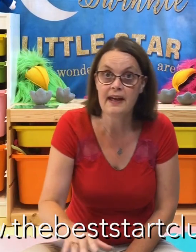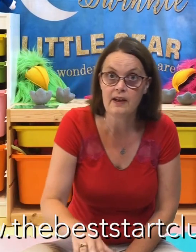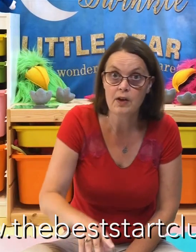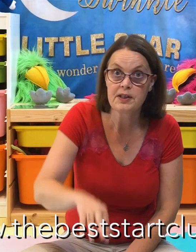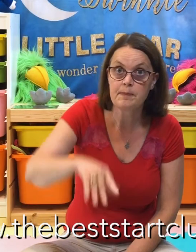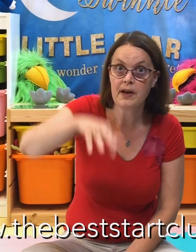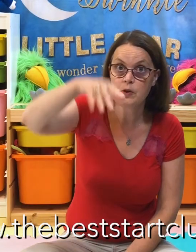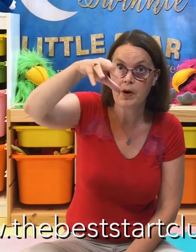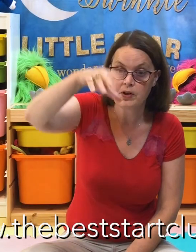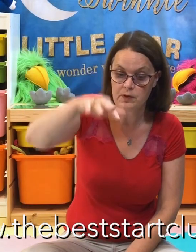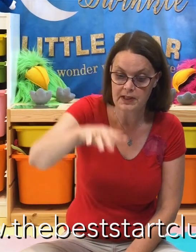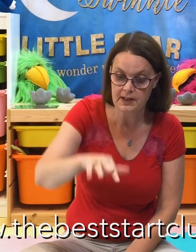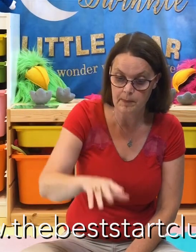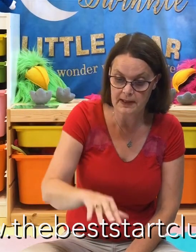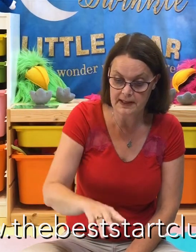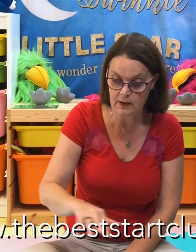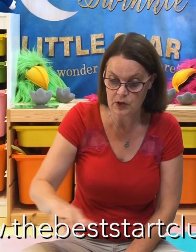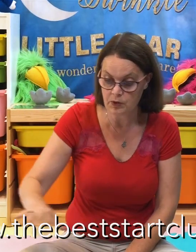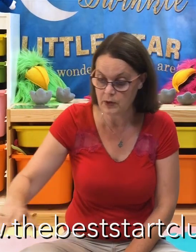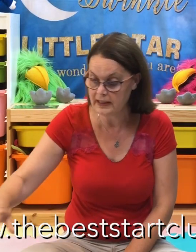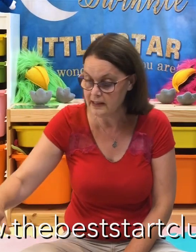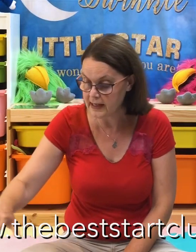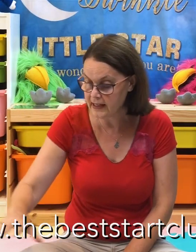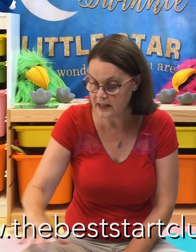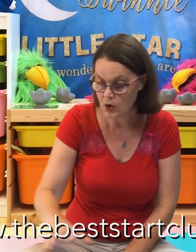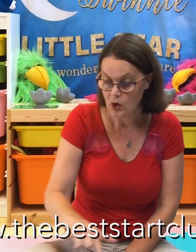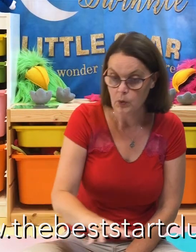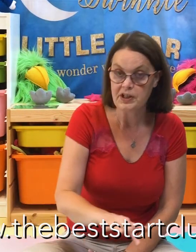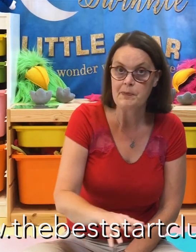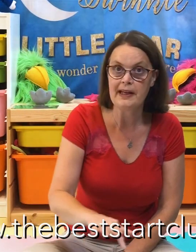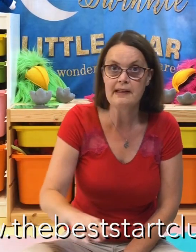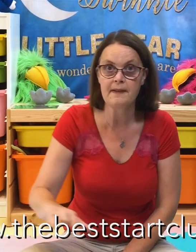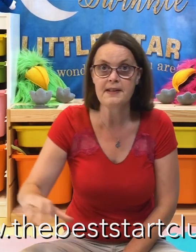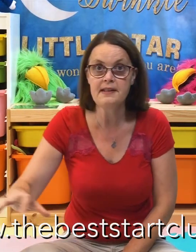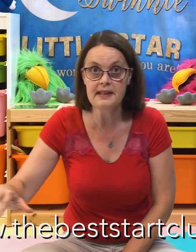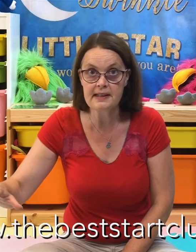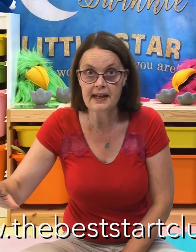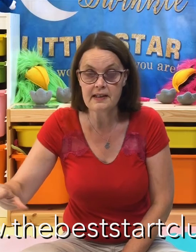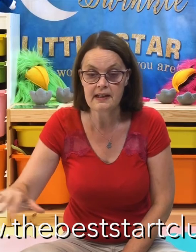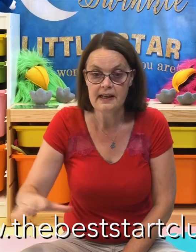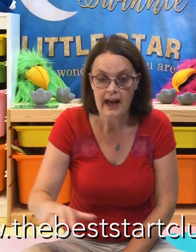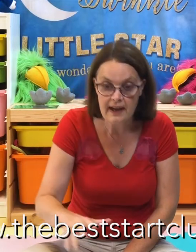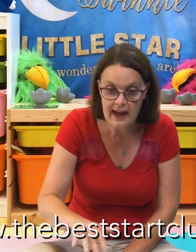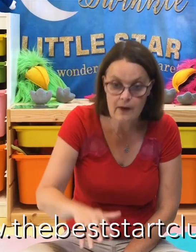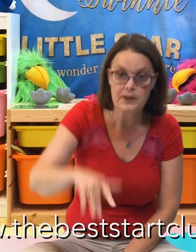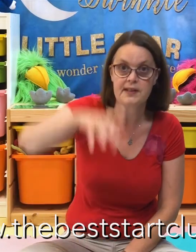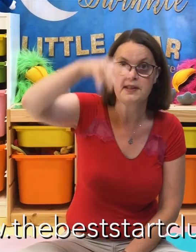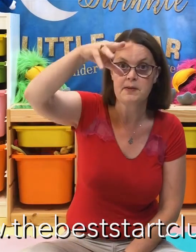the spider part of it is up and down. So we're doing an insect, we're explaining that this is an insect, and now this is